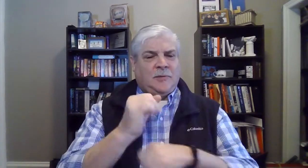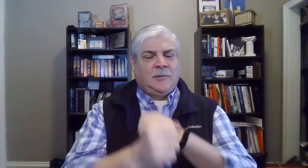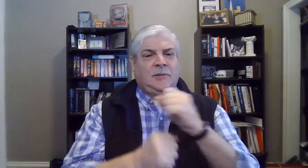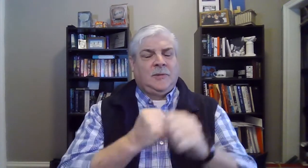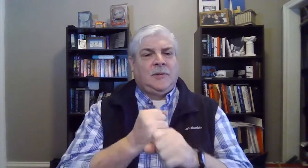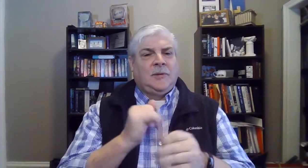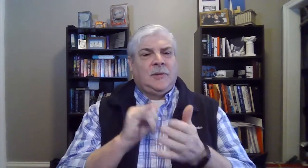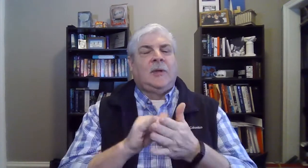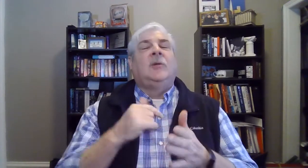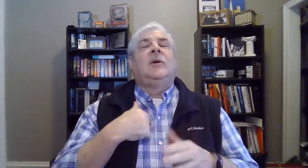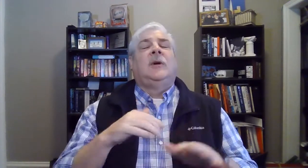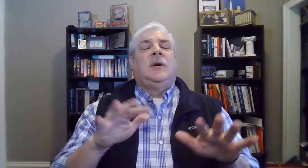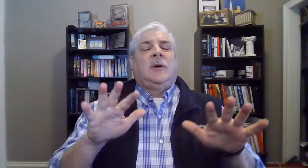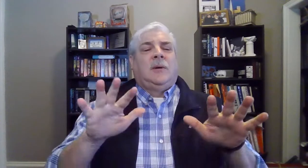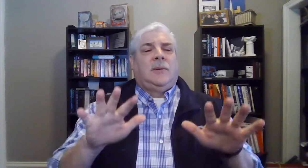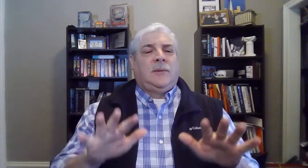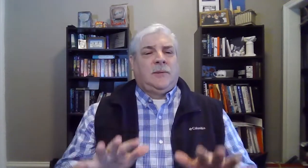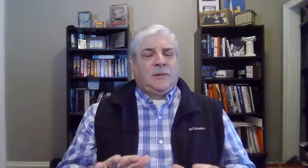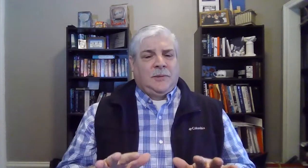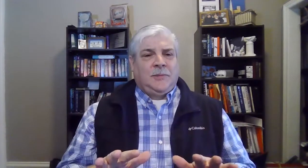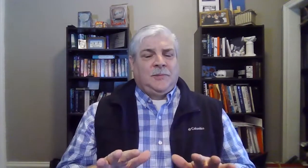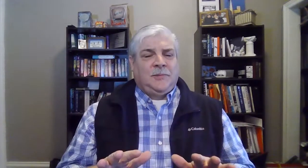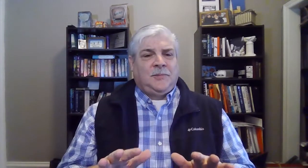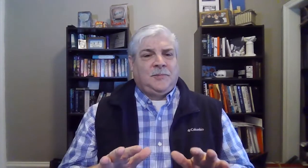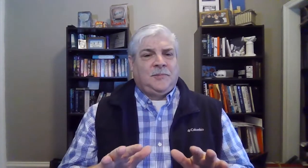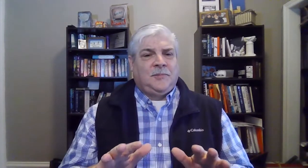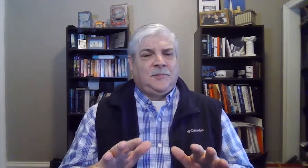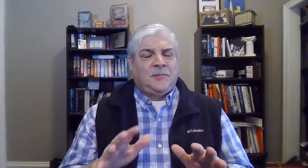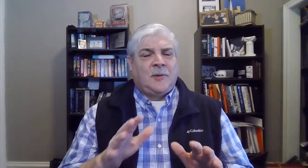the year that we take a pause